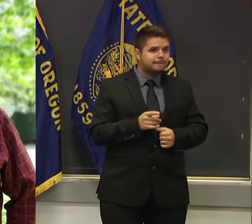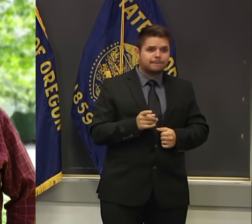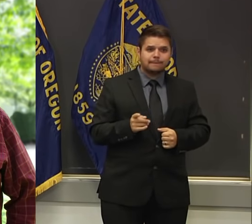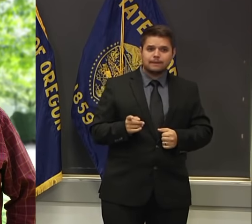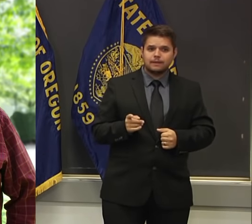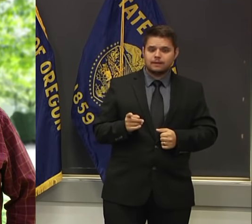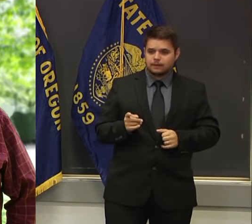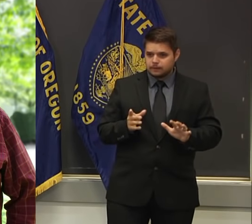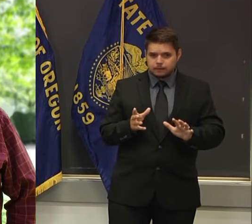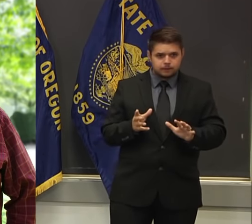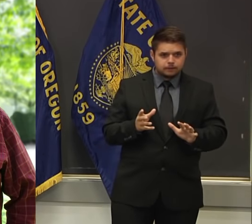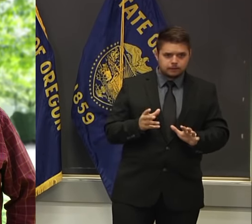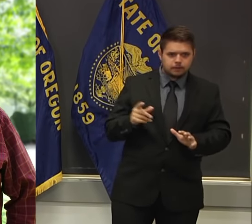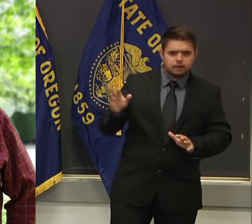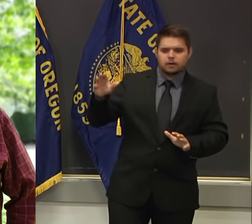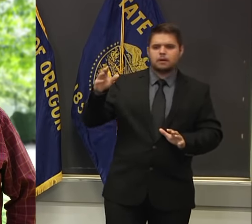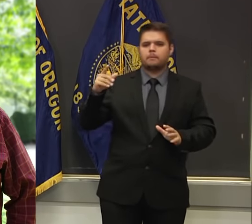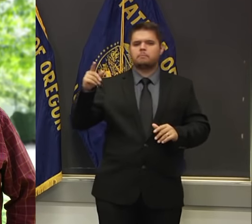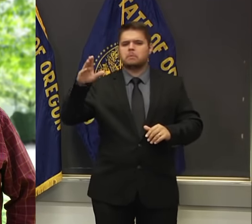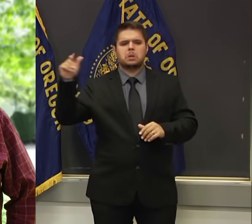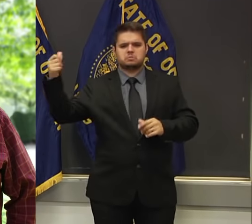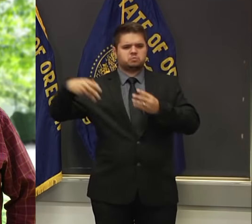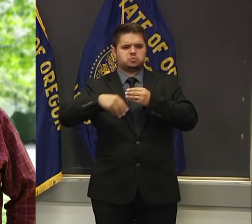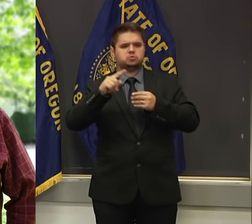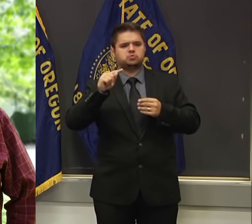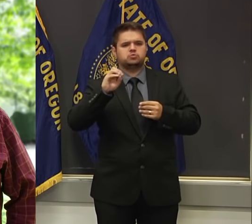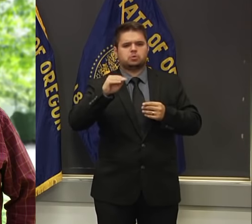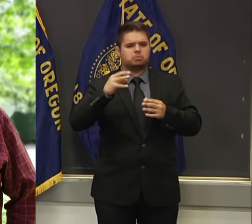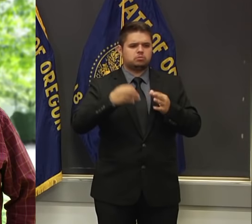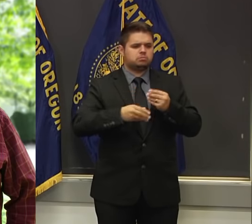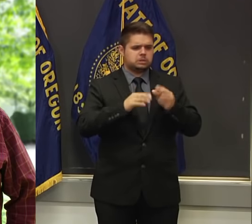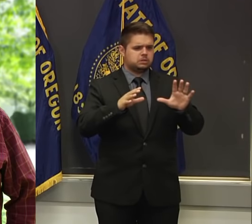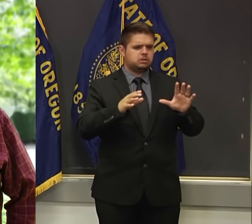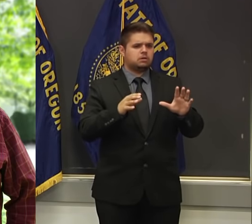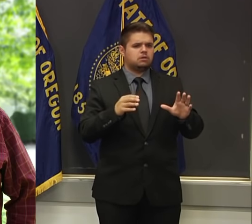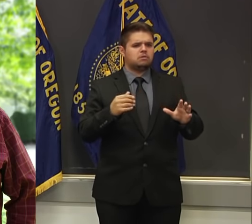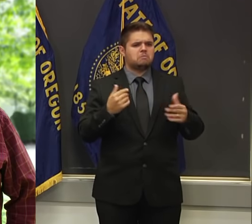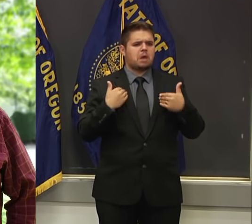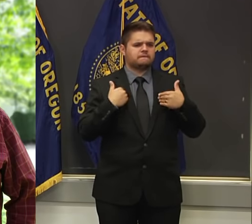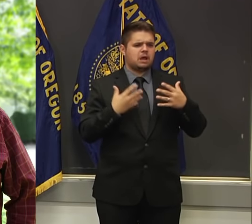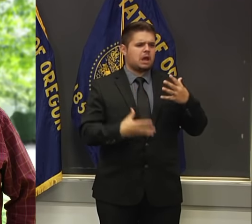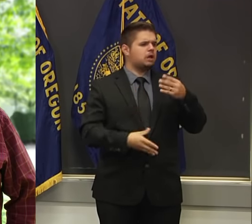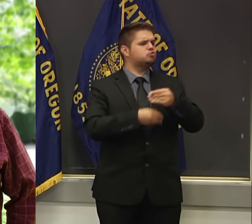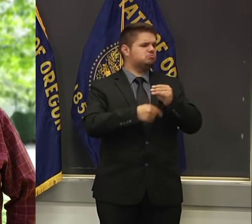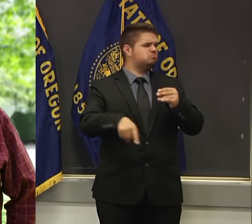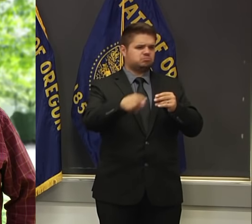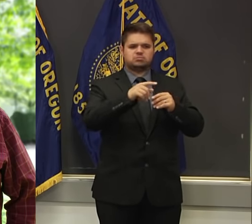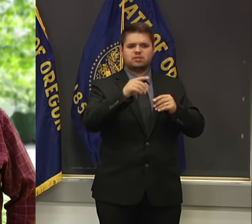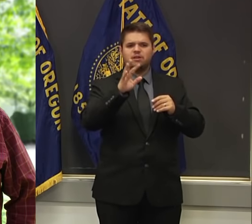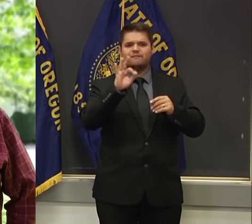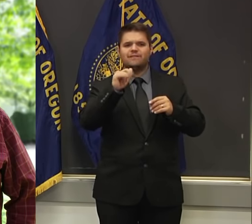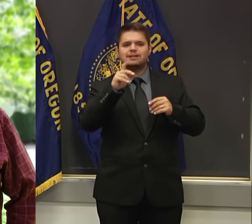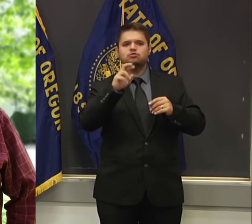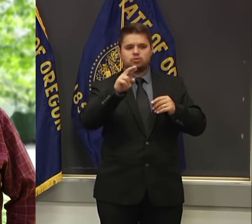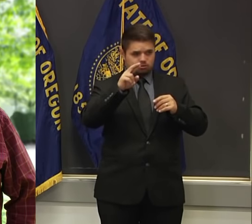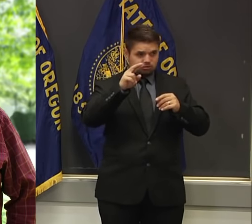already planned in advance and who had an extra filter, I tell you I'm going to be one of those people in the